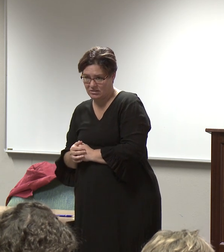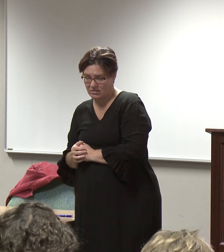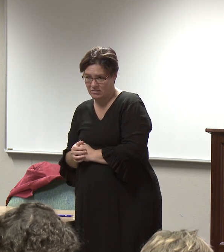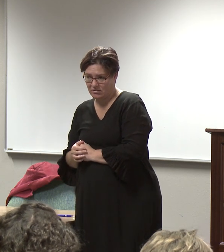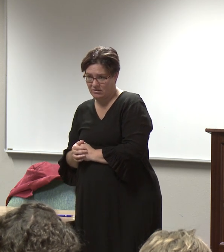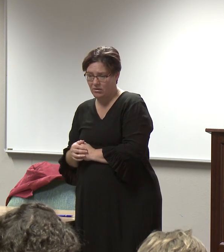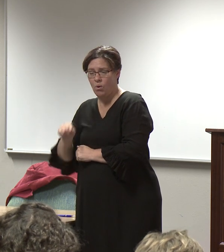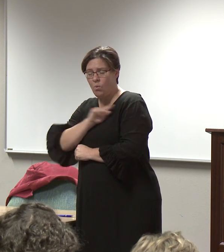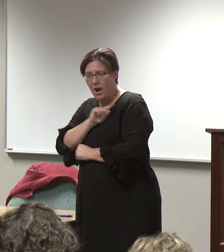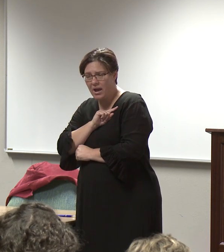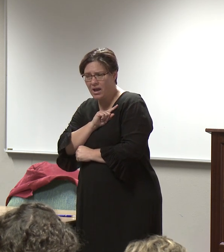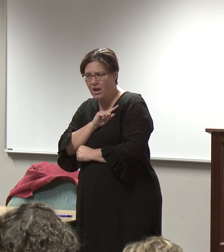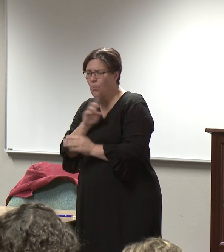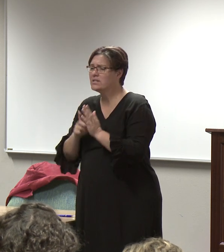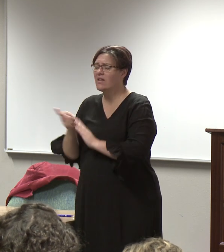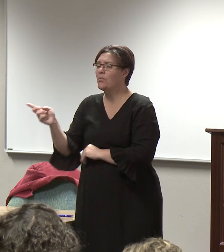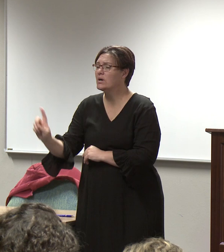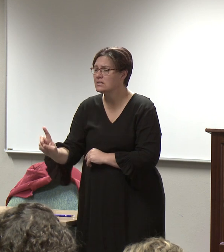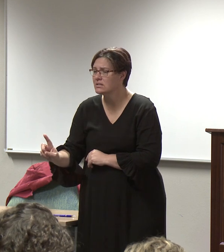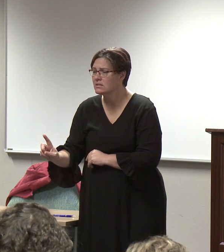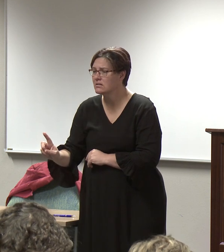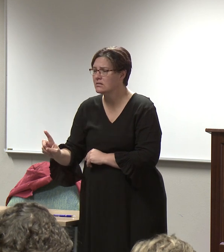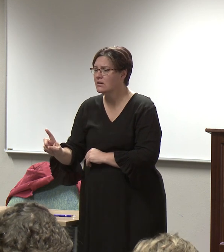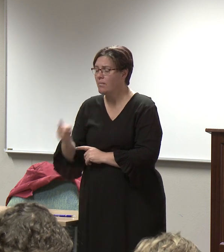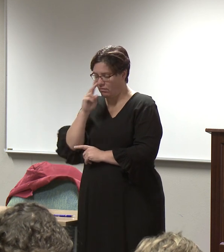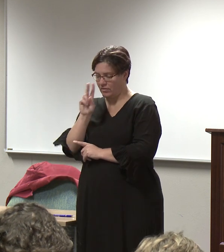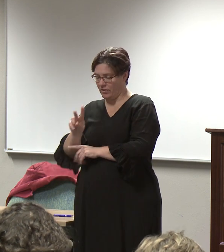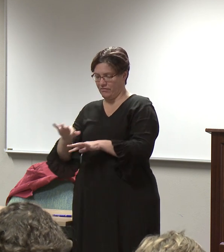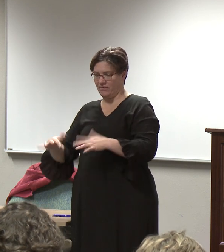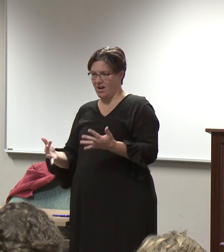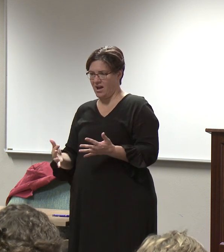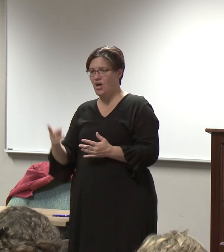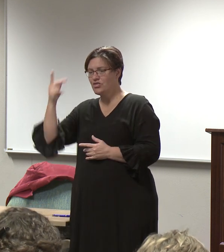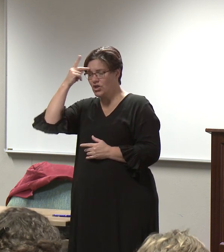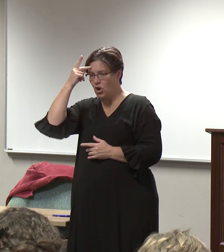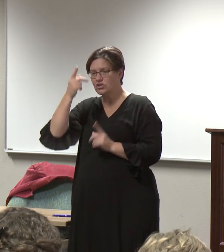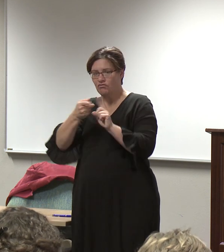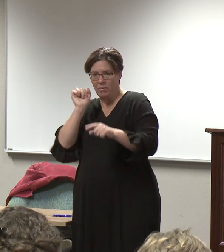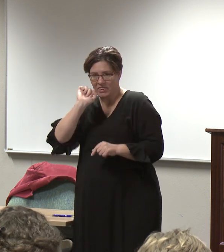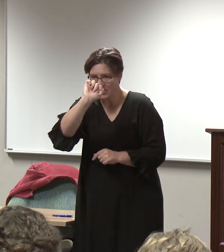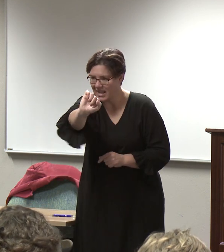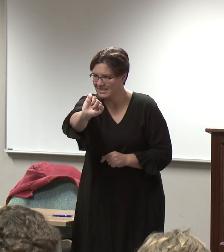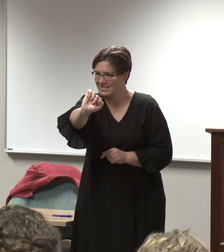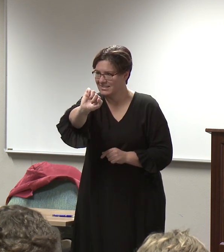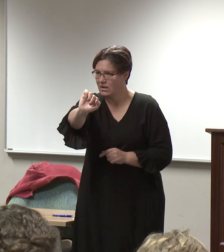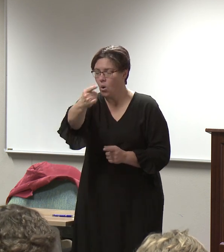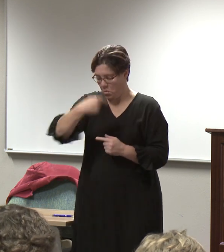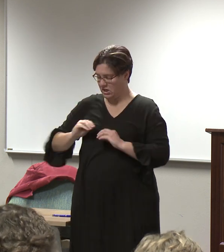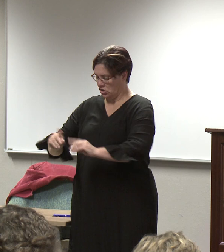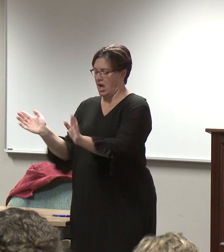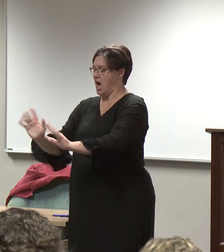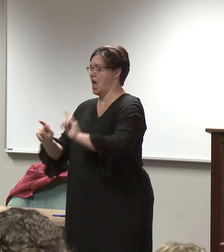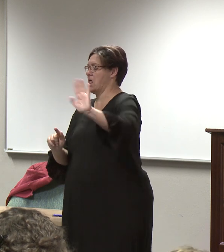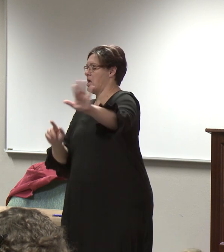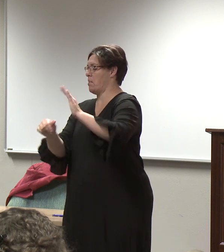are really devaluing, making invisible the knowledge they come from their communities, urban